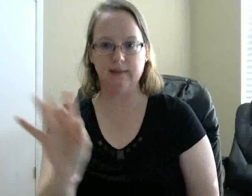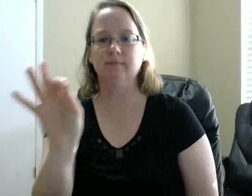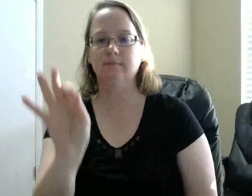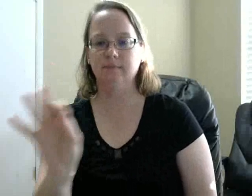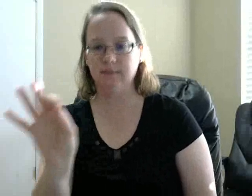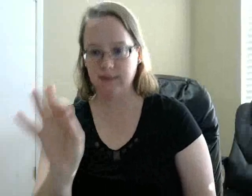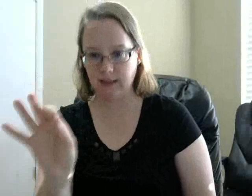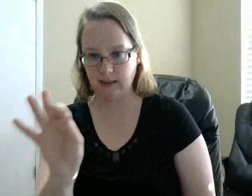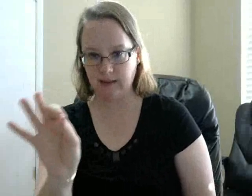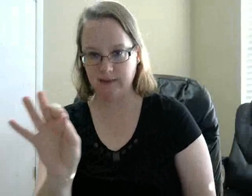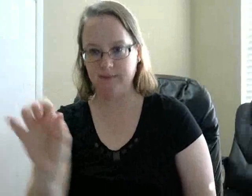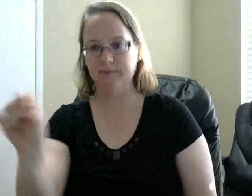4, 5,